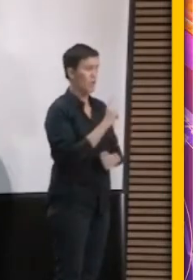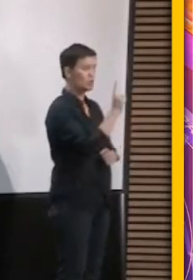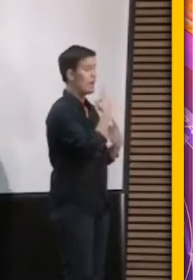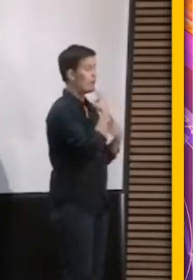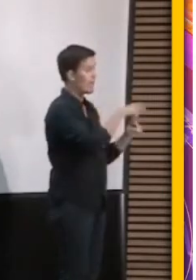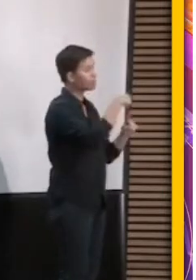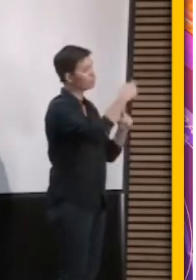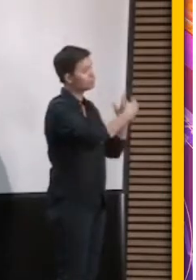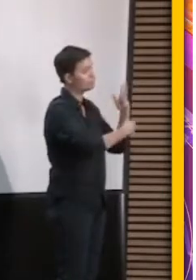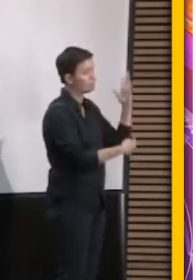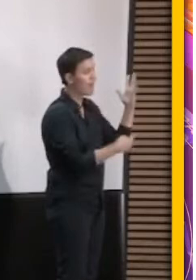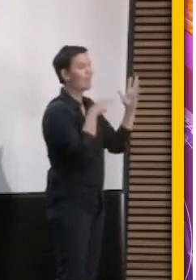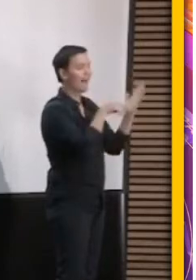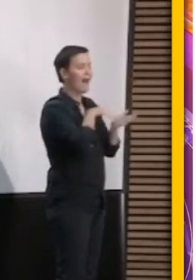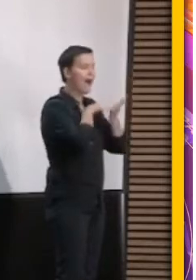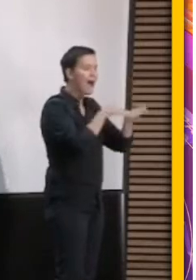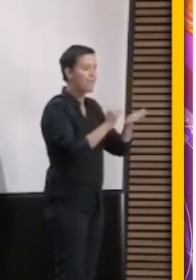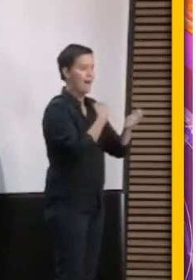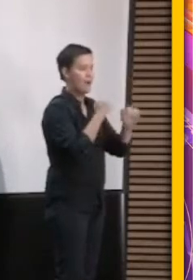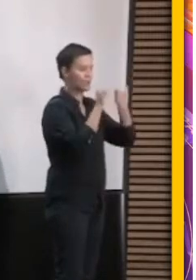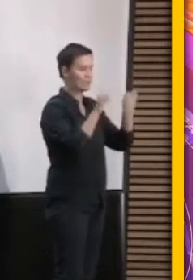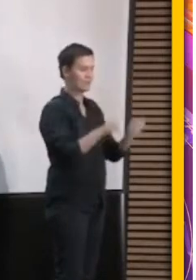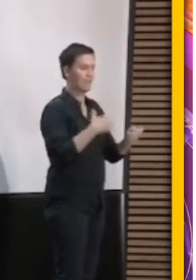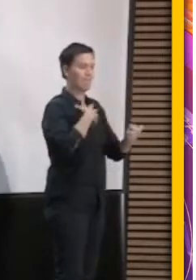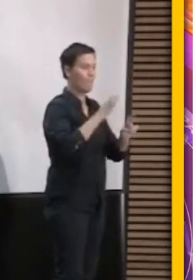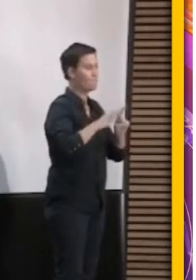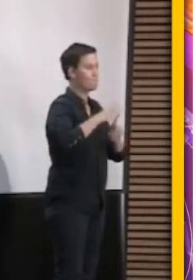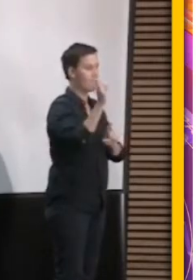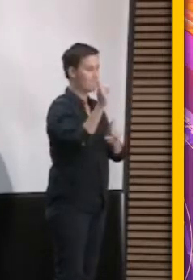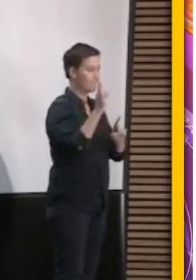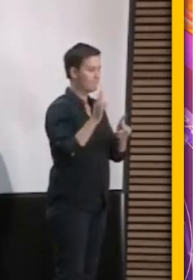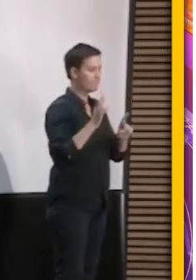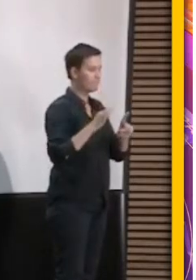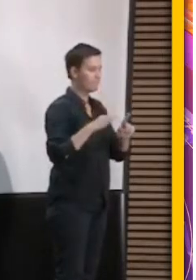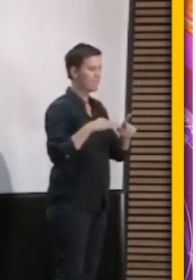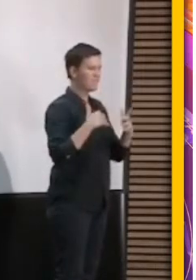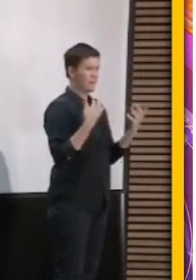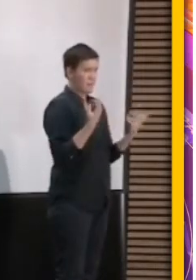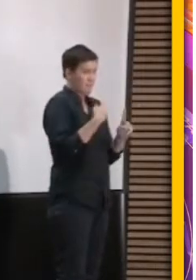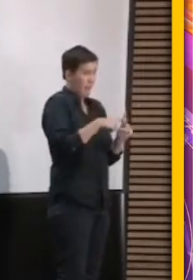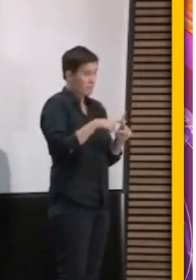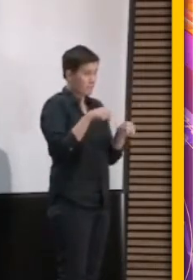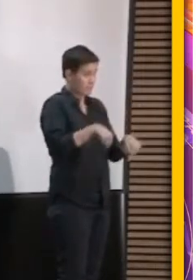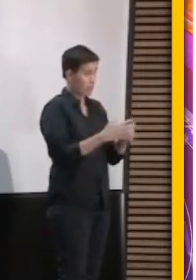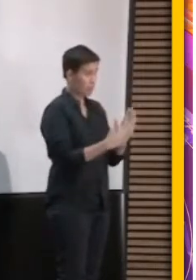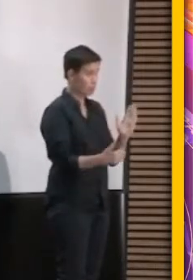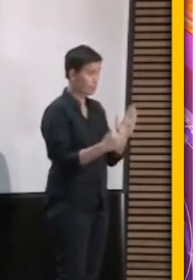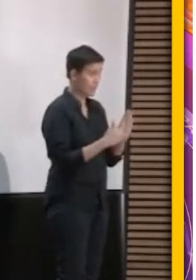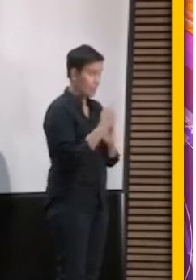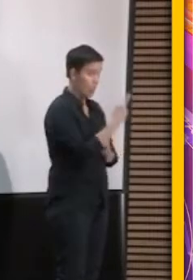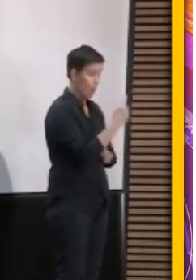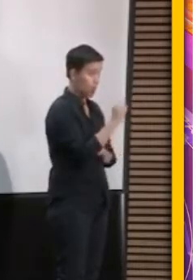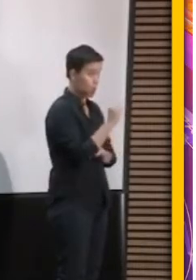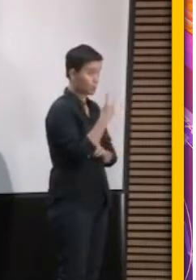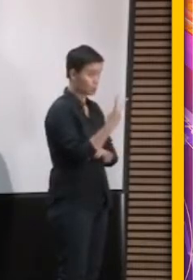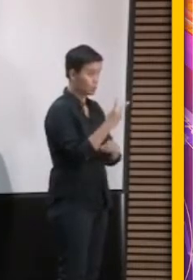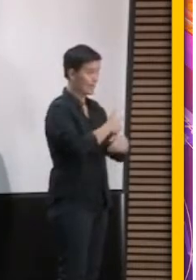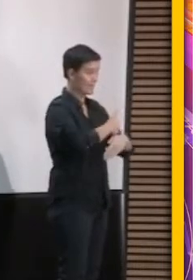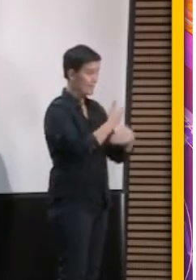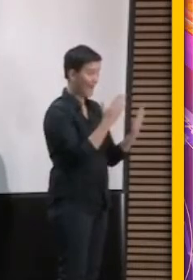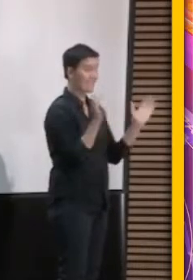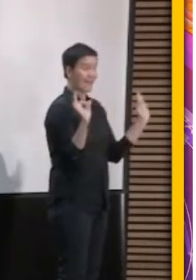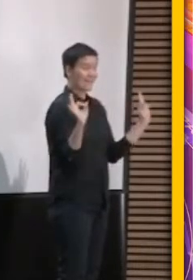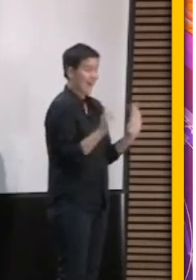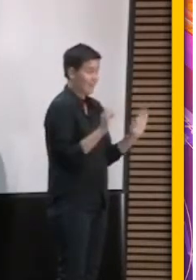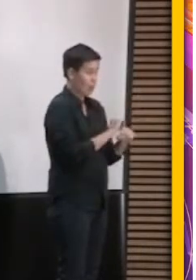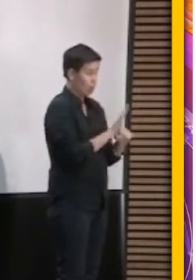has delivered the longest sustained period without community transmission of any country in the world at 102 days, one of the most